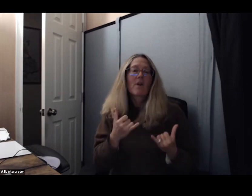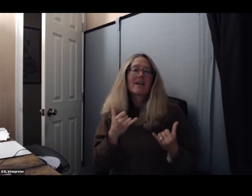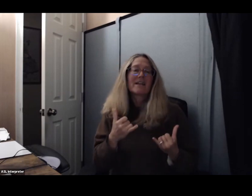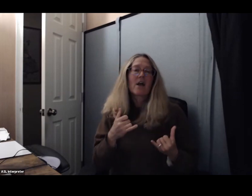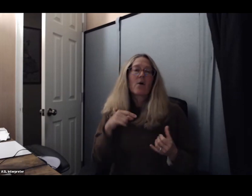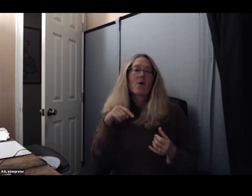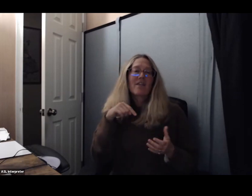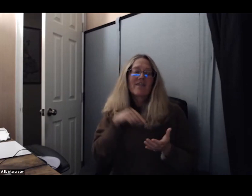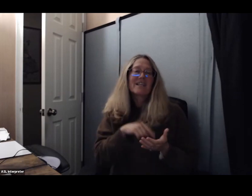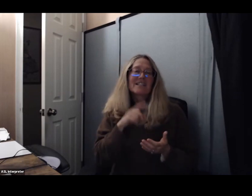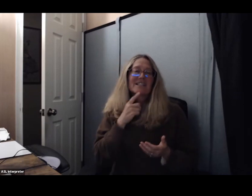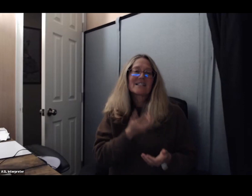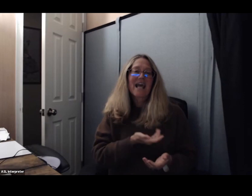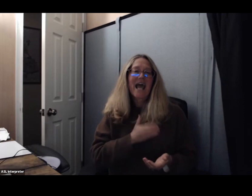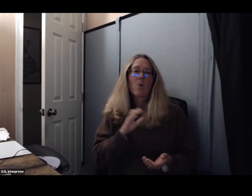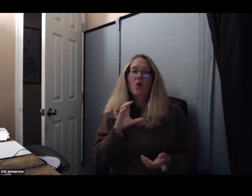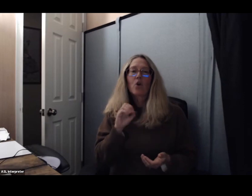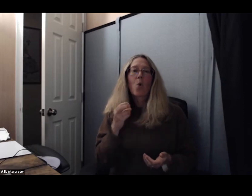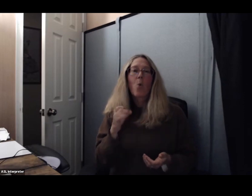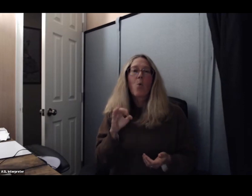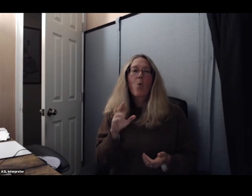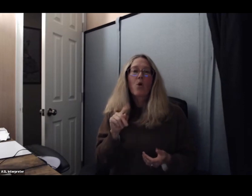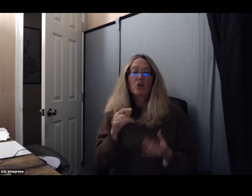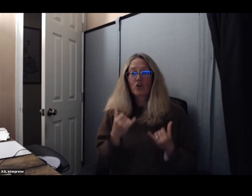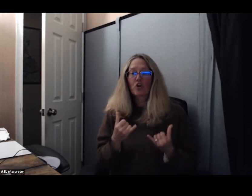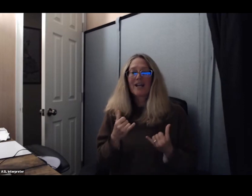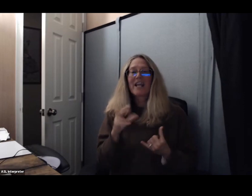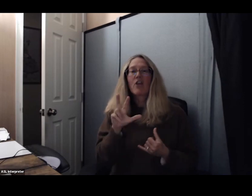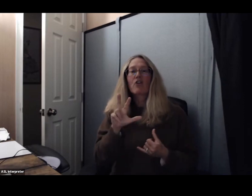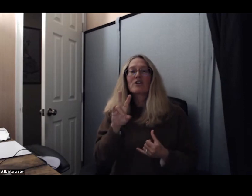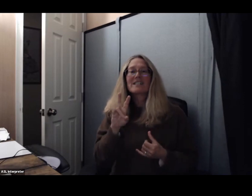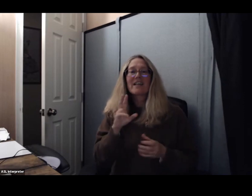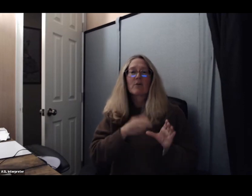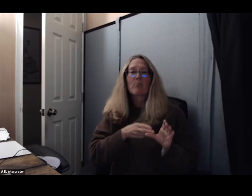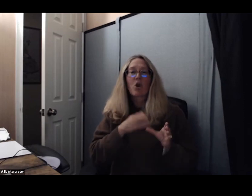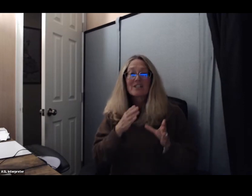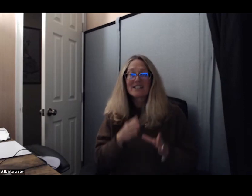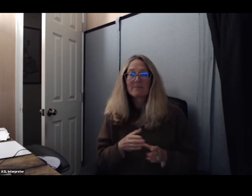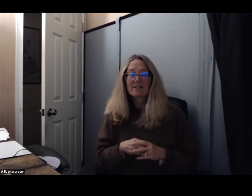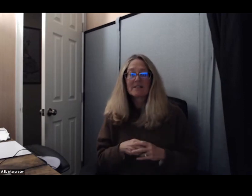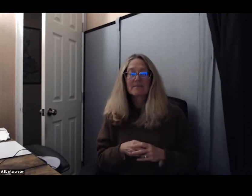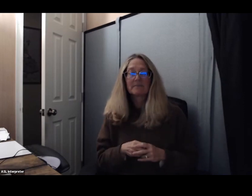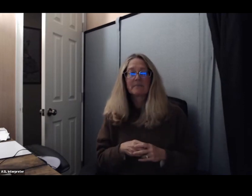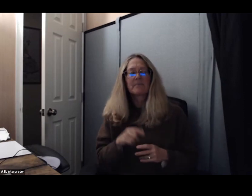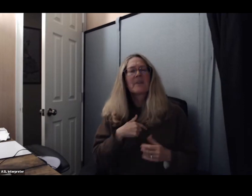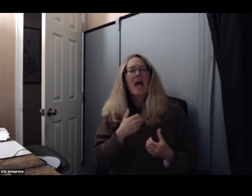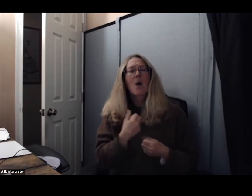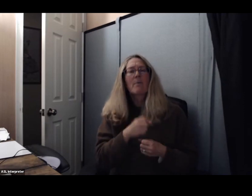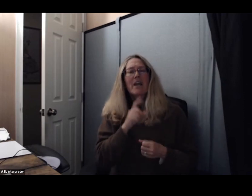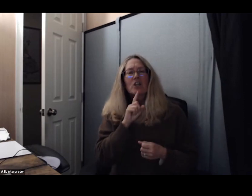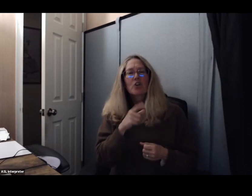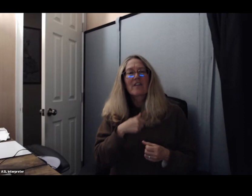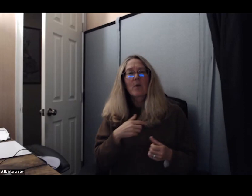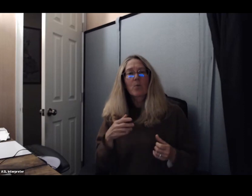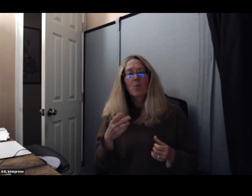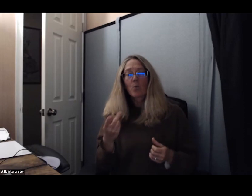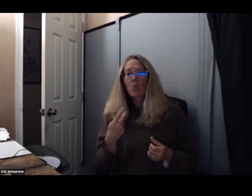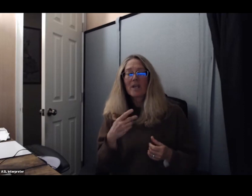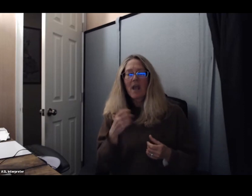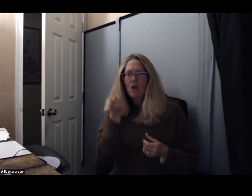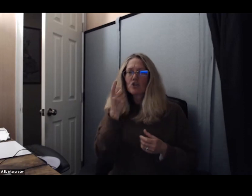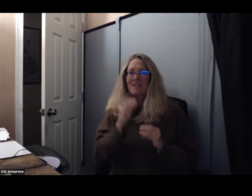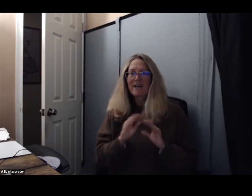this is the current cohort that we have 37 people. Okay, great. And then my last comment would be just always want to making sure that we're connecting.